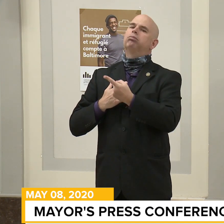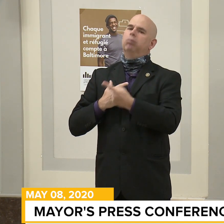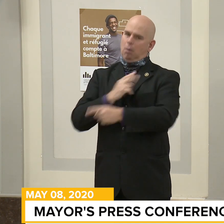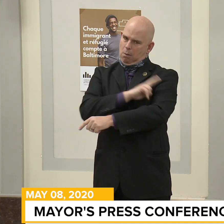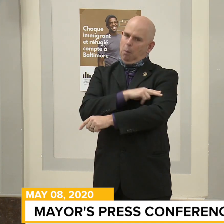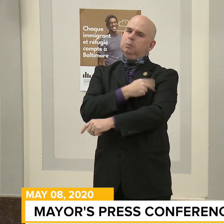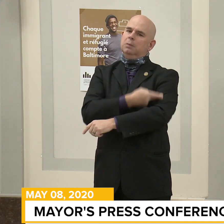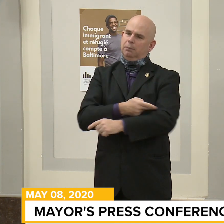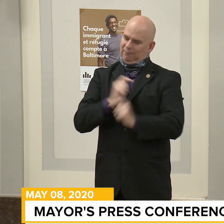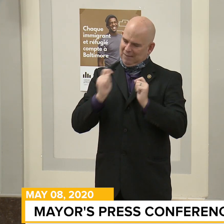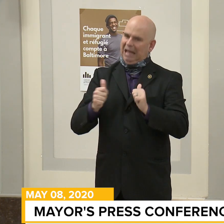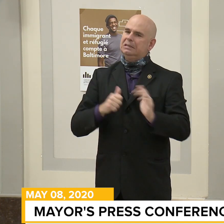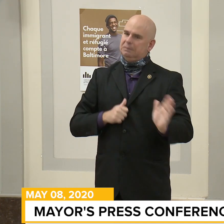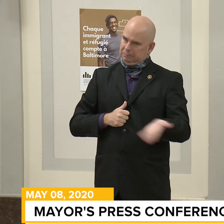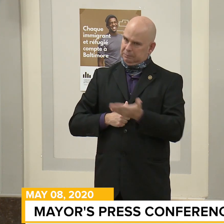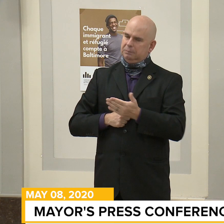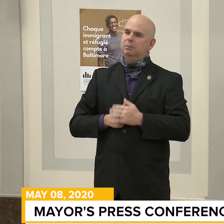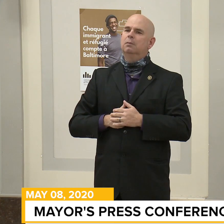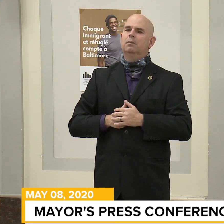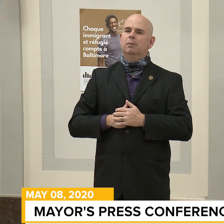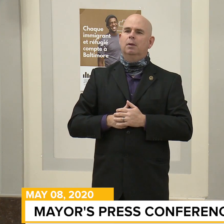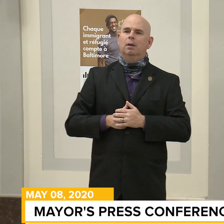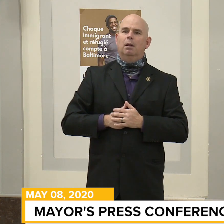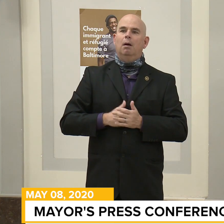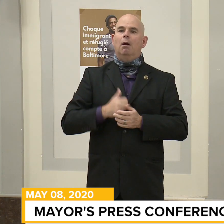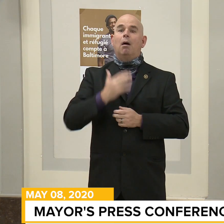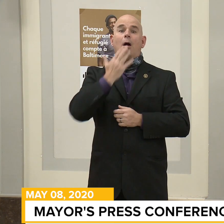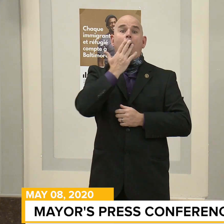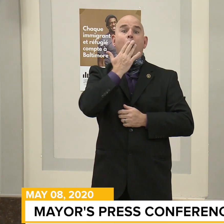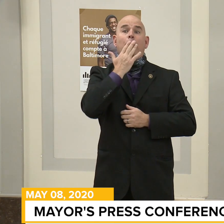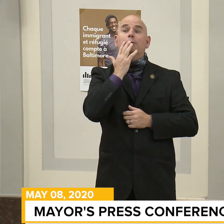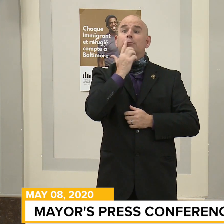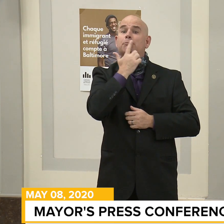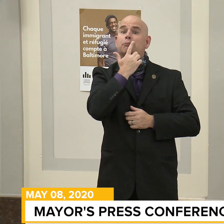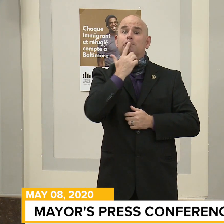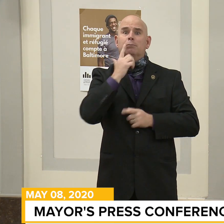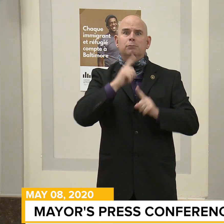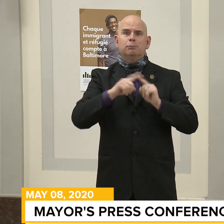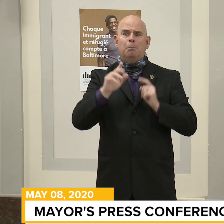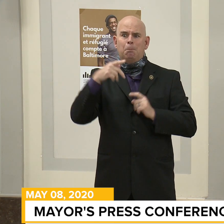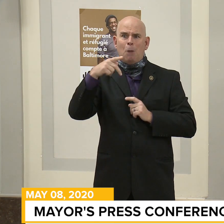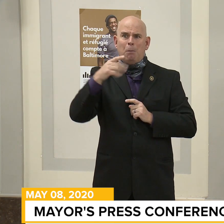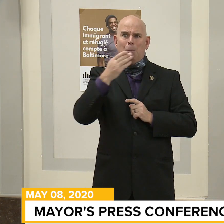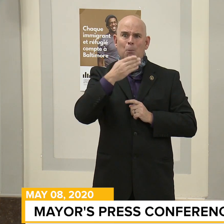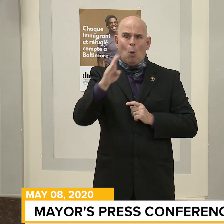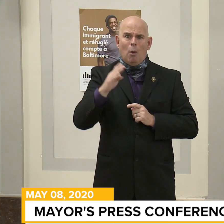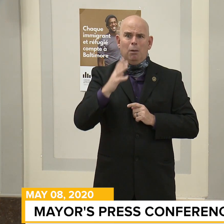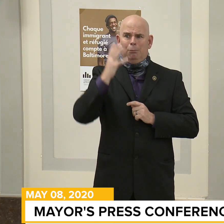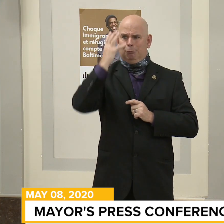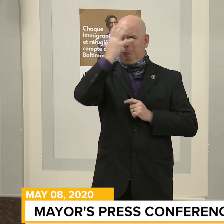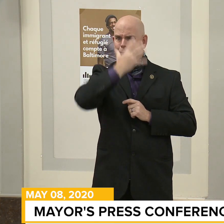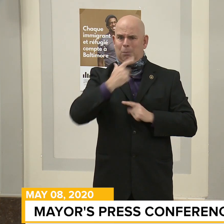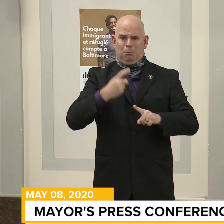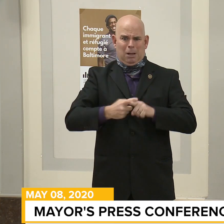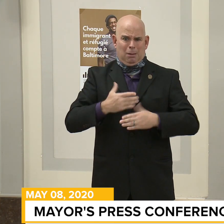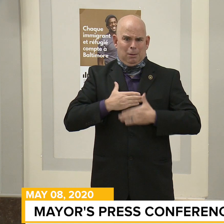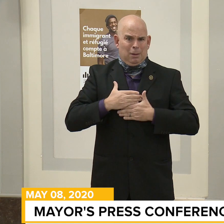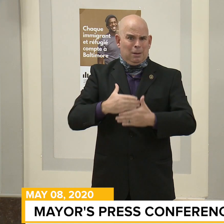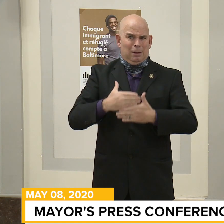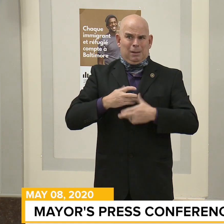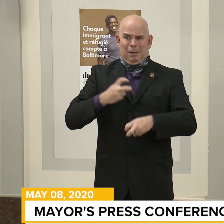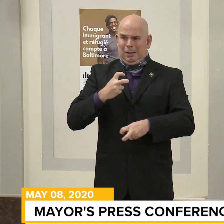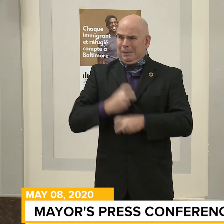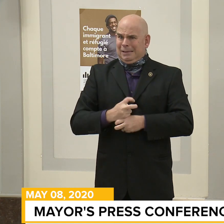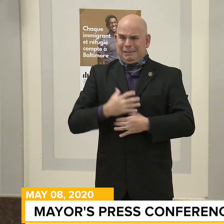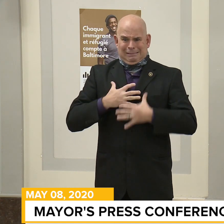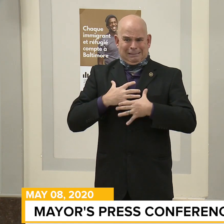like discoloration of your lips or face, severe difficulty breathing, chest pain, or extreme difficulty arousing, please